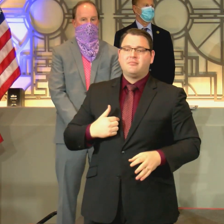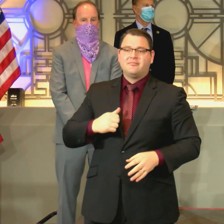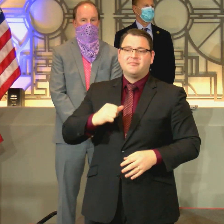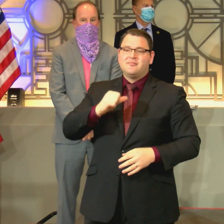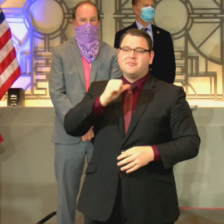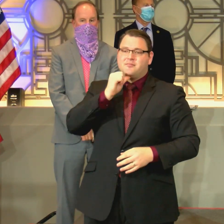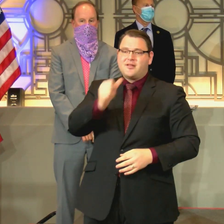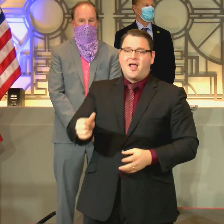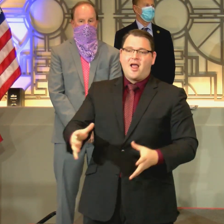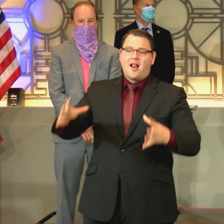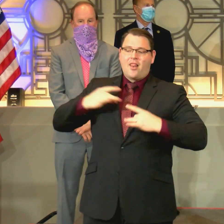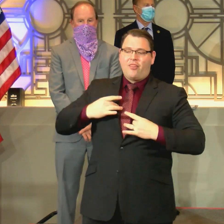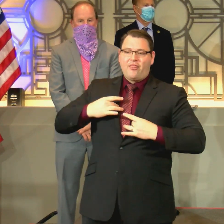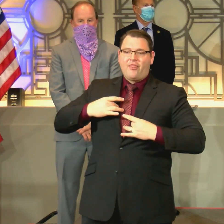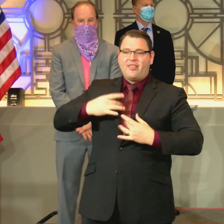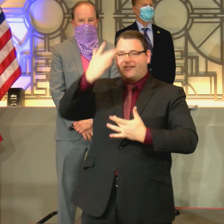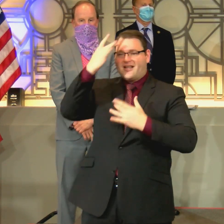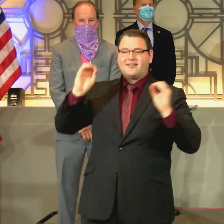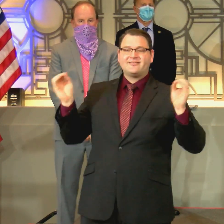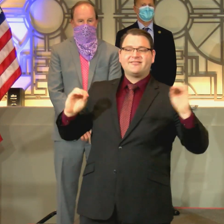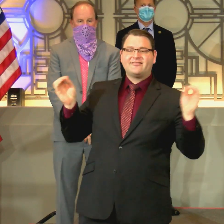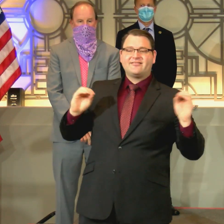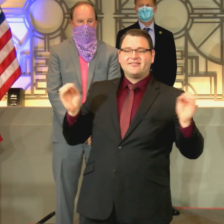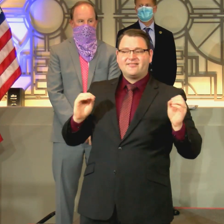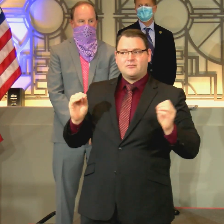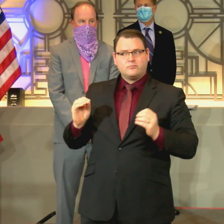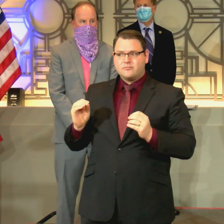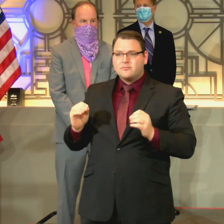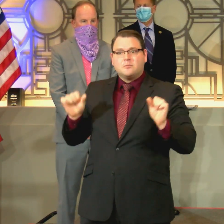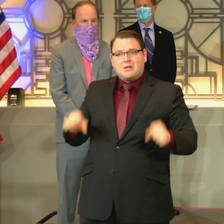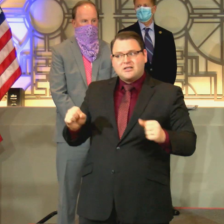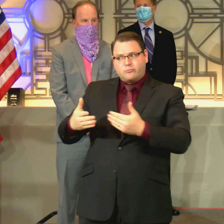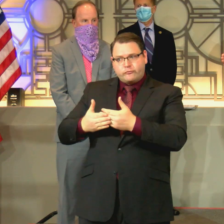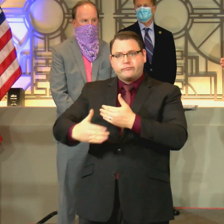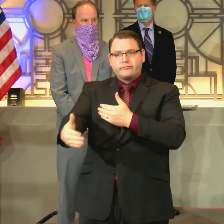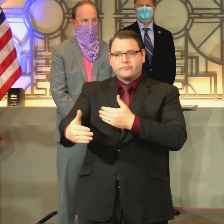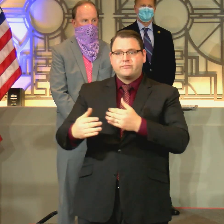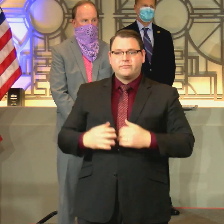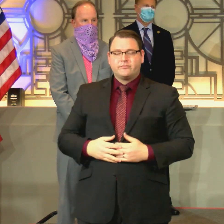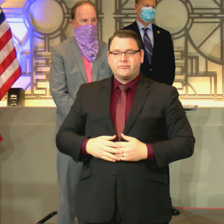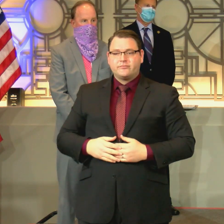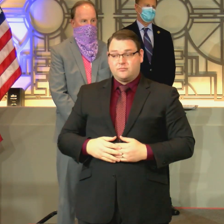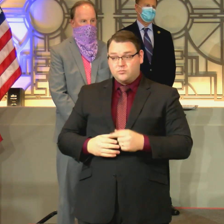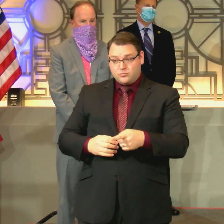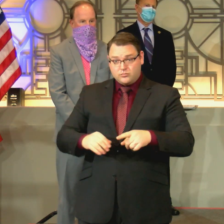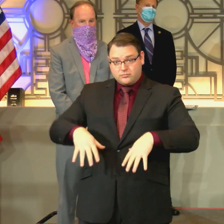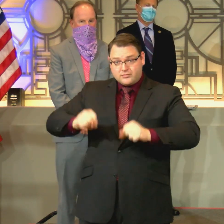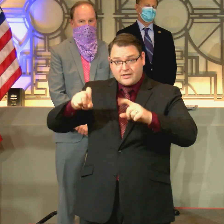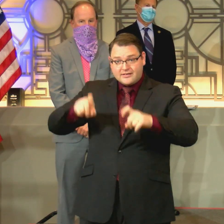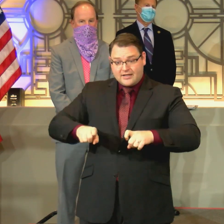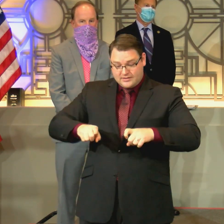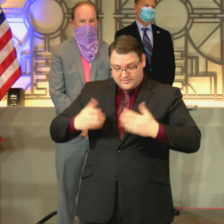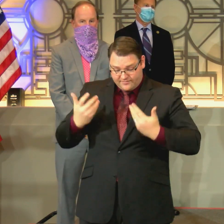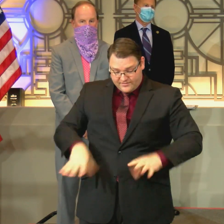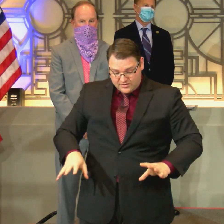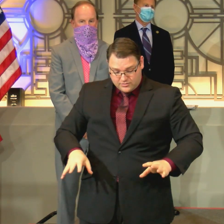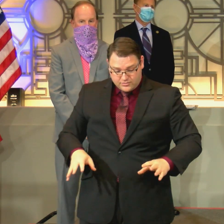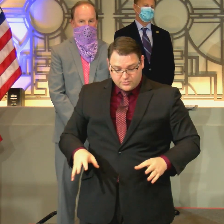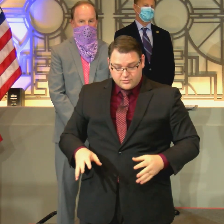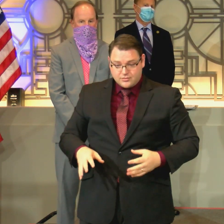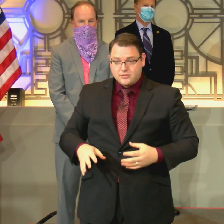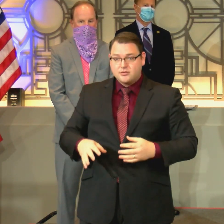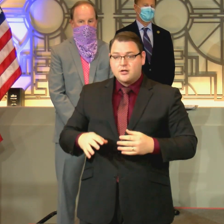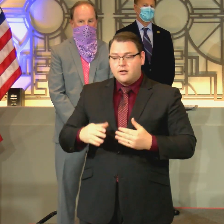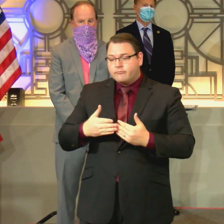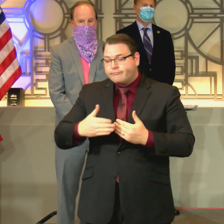tested and you're negative that day, and we're seeing that people aren't getting the results for 4 or 5 days, sometimes even more, you could become infected again. This is